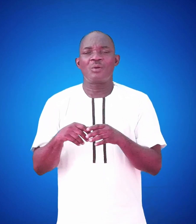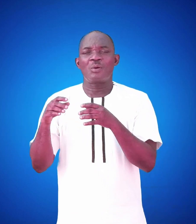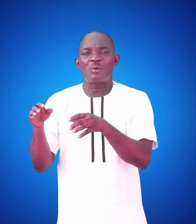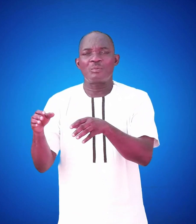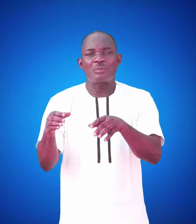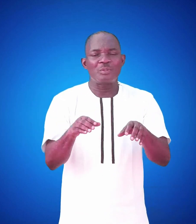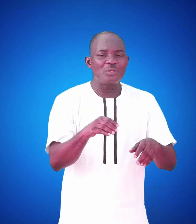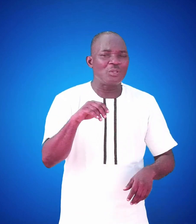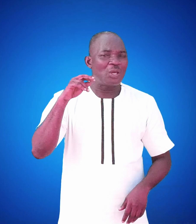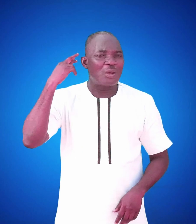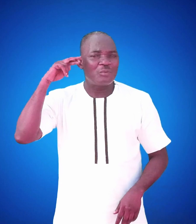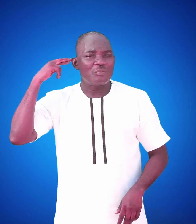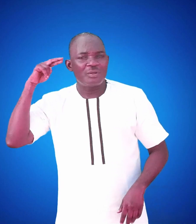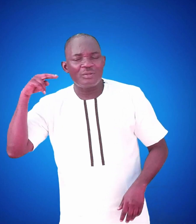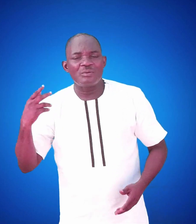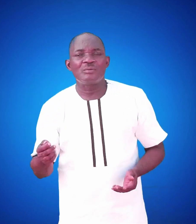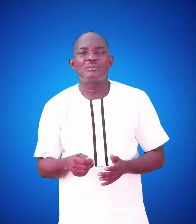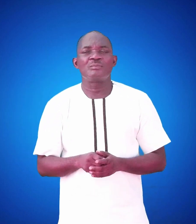community radio,